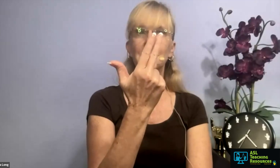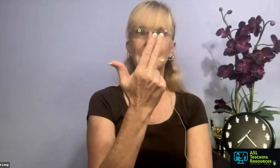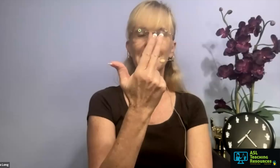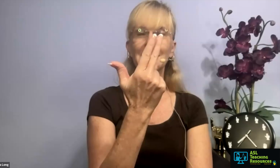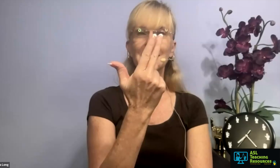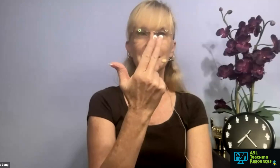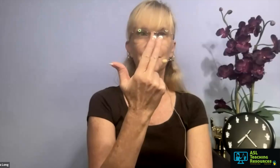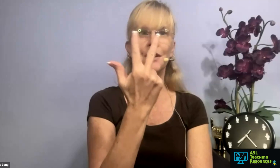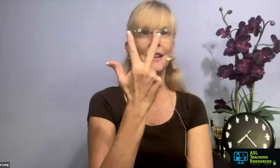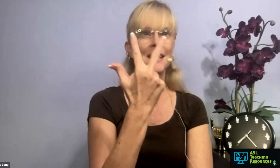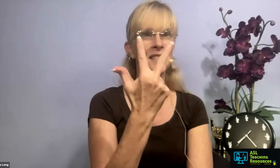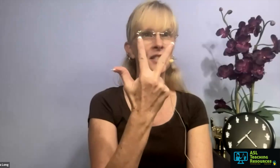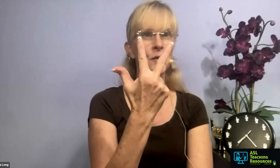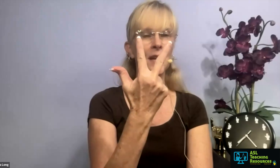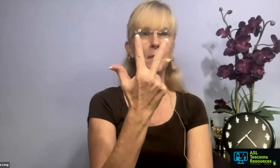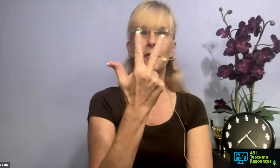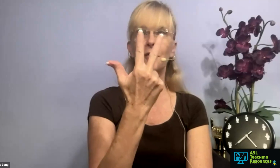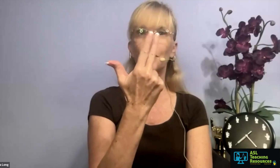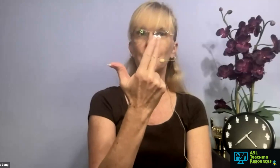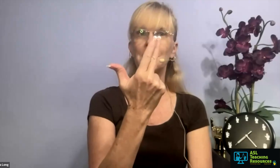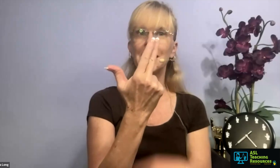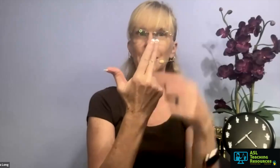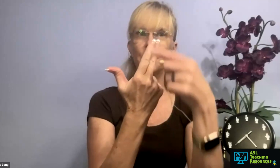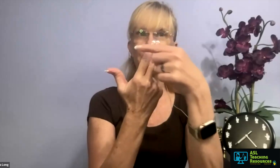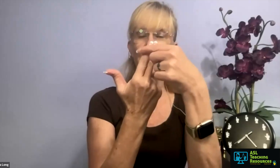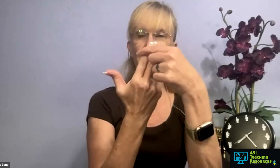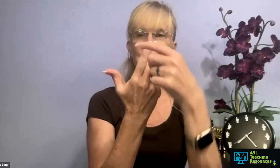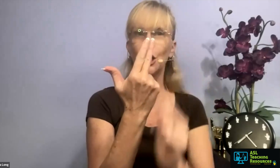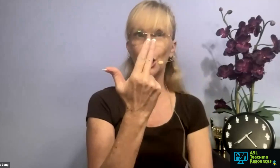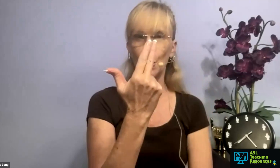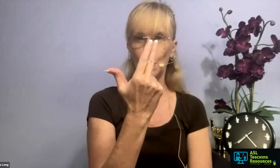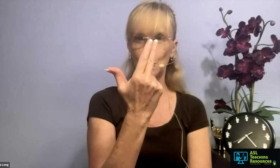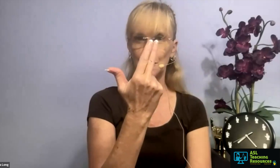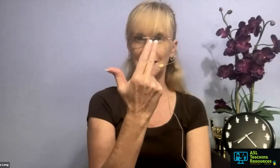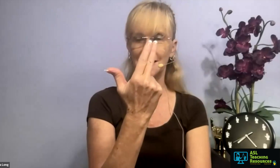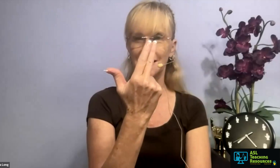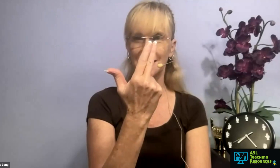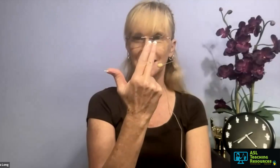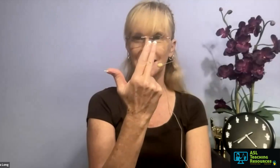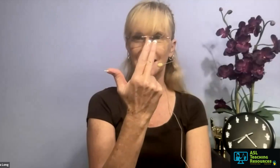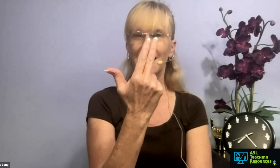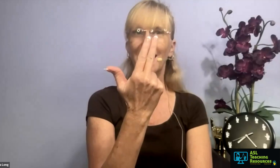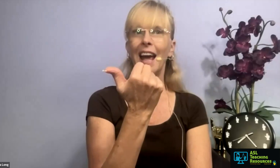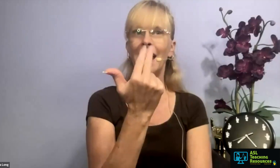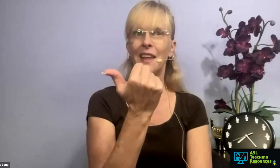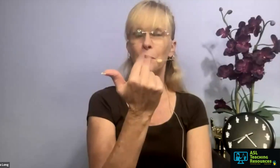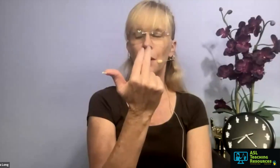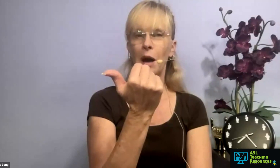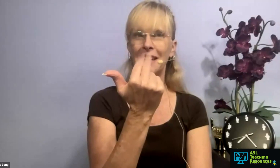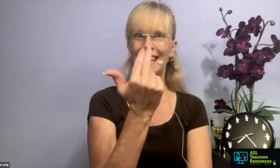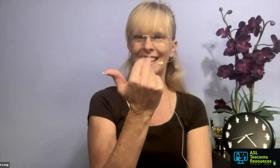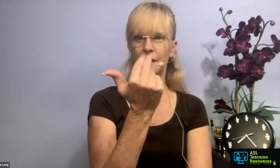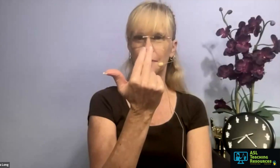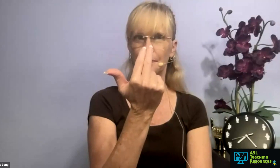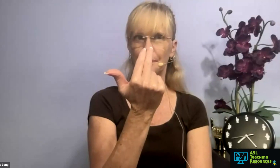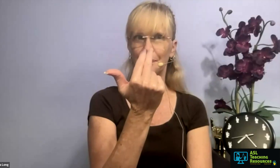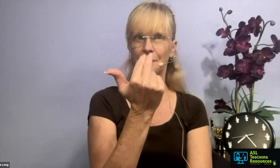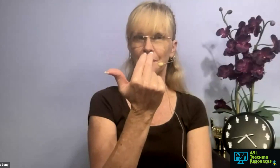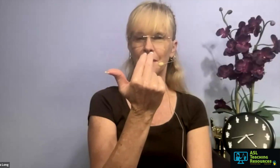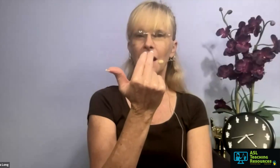13 is different. This is 3, but for 13, your fingers close and they come in.